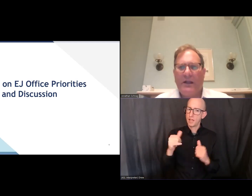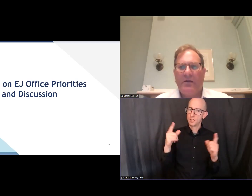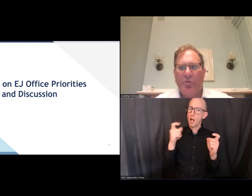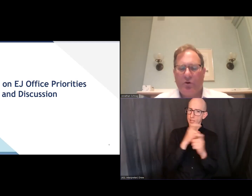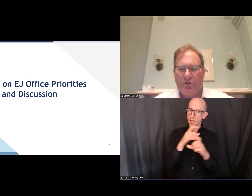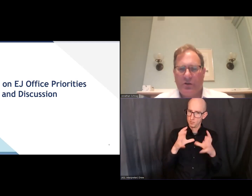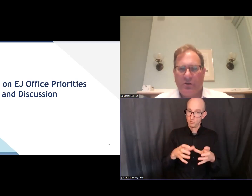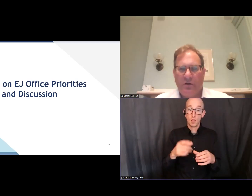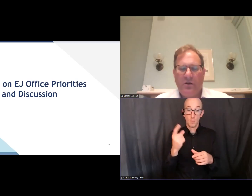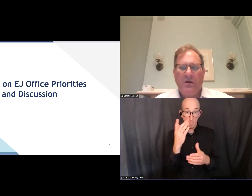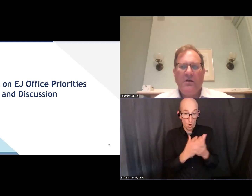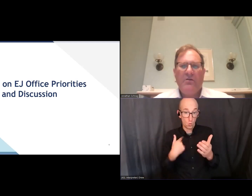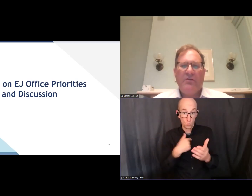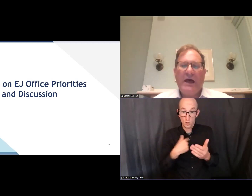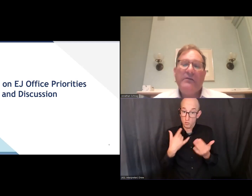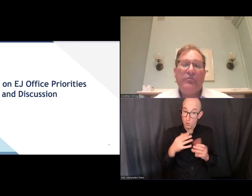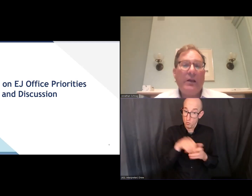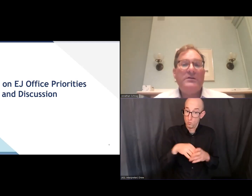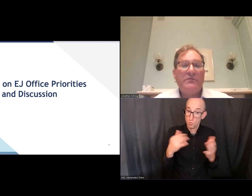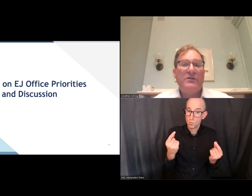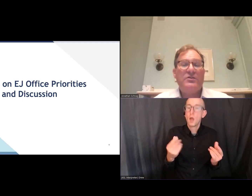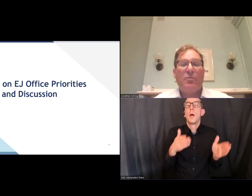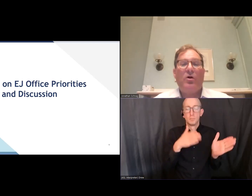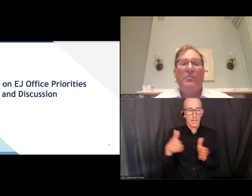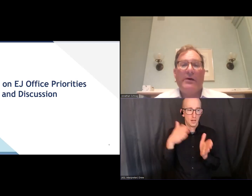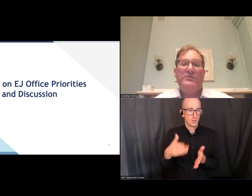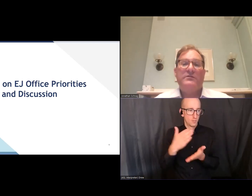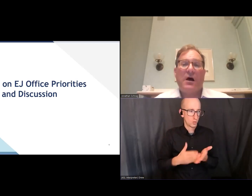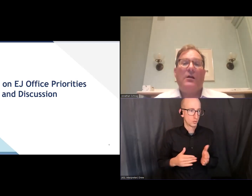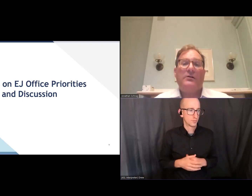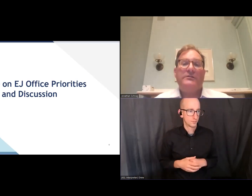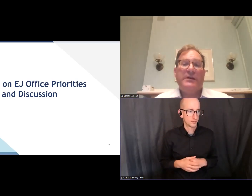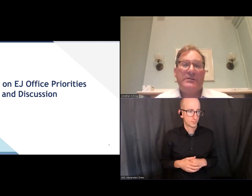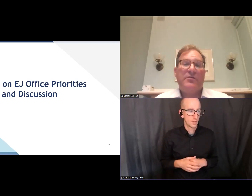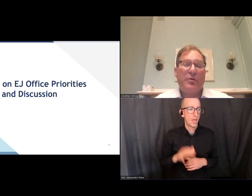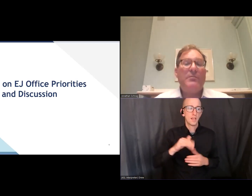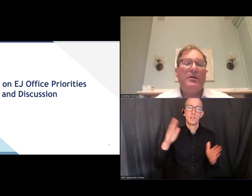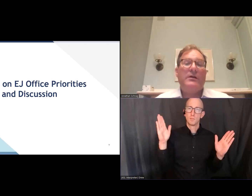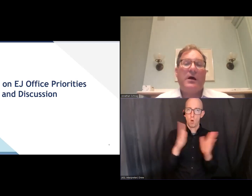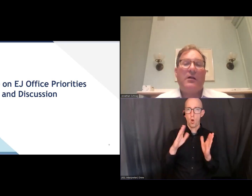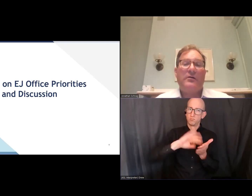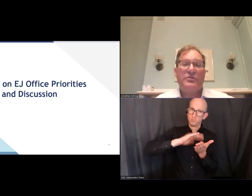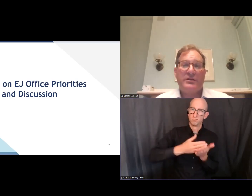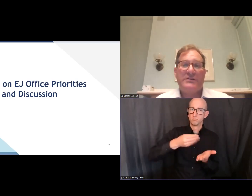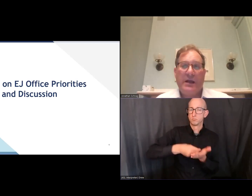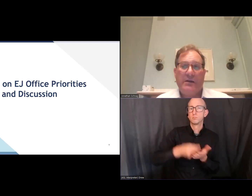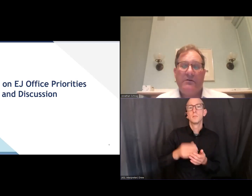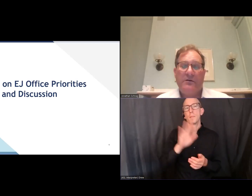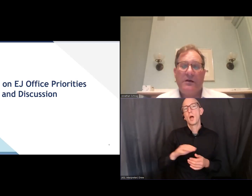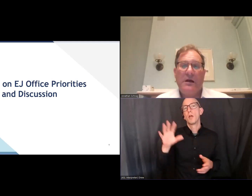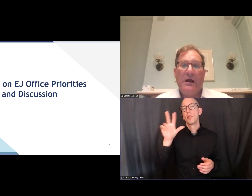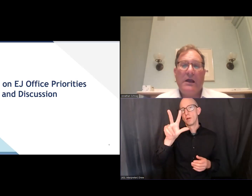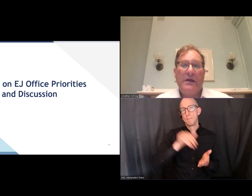the planning portion. That is relatively small amounts of dollars. It's $3 million to the